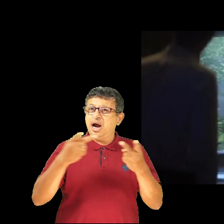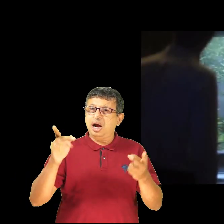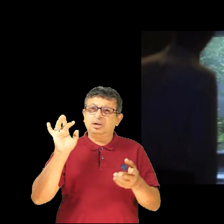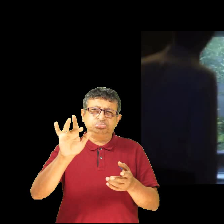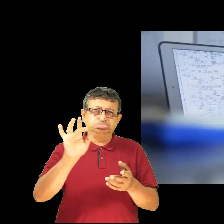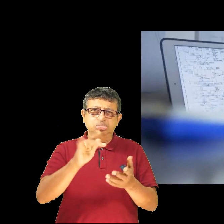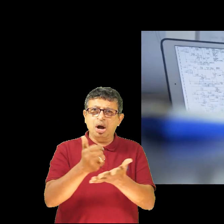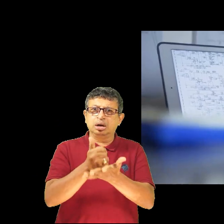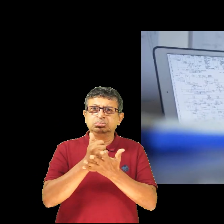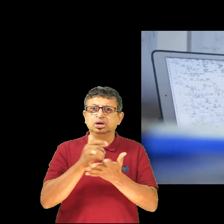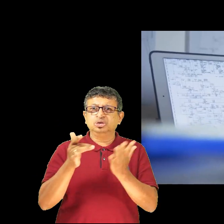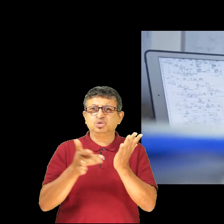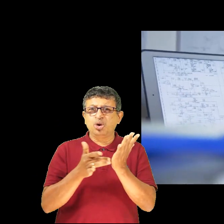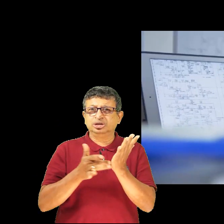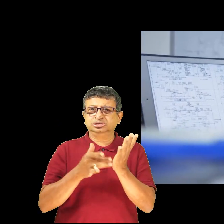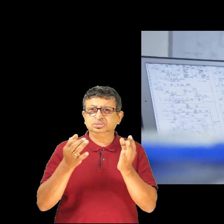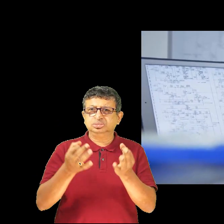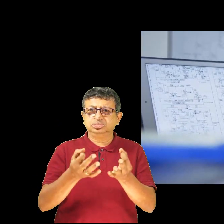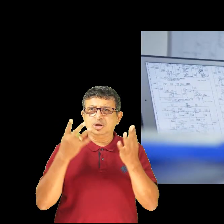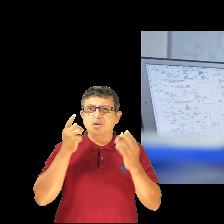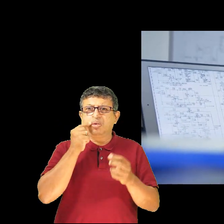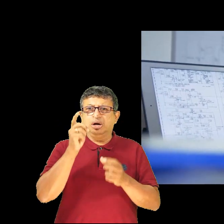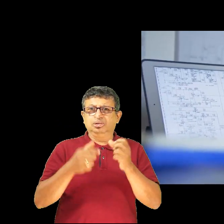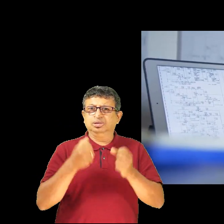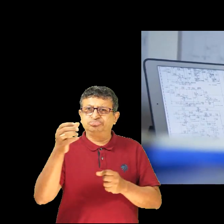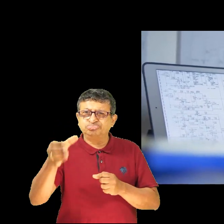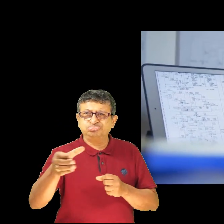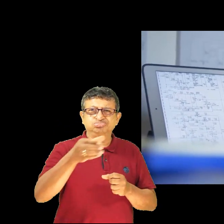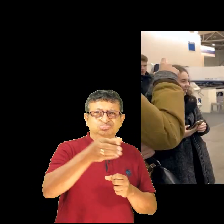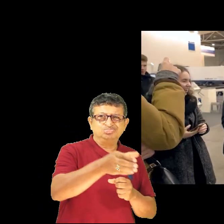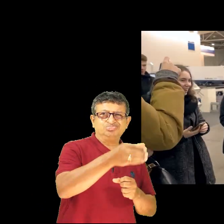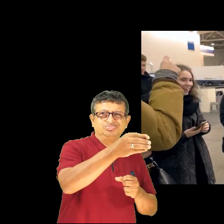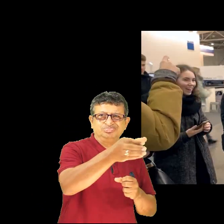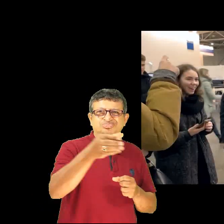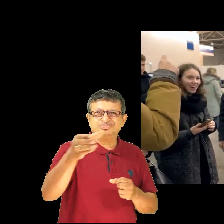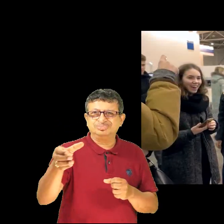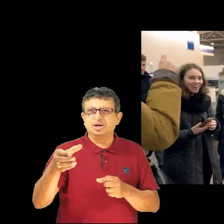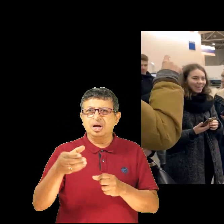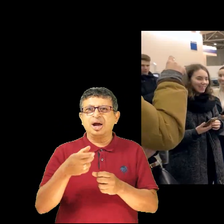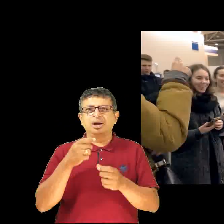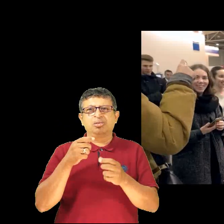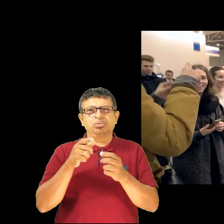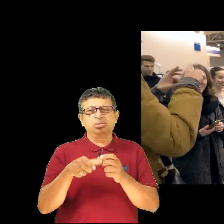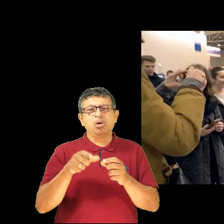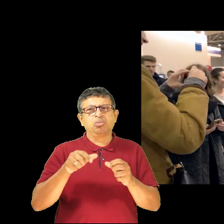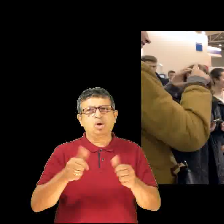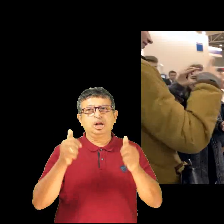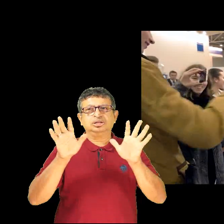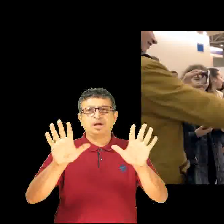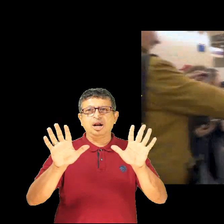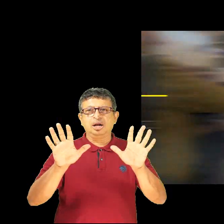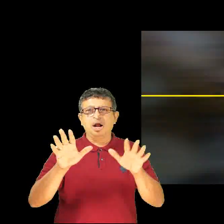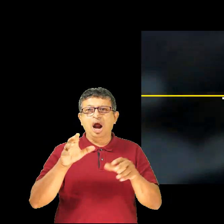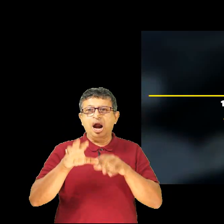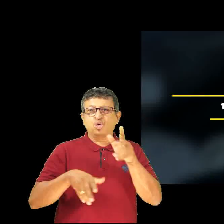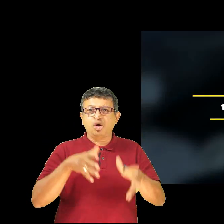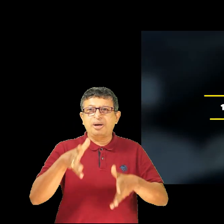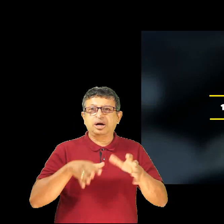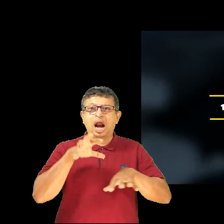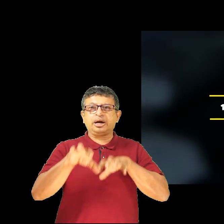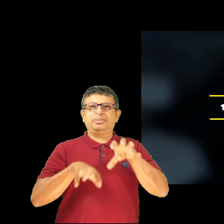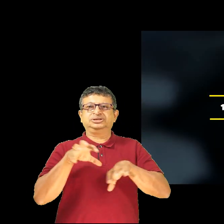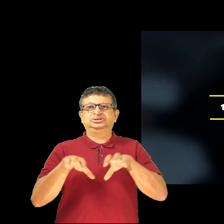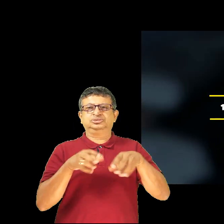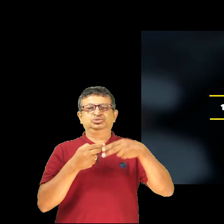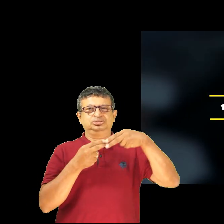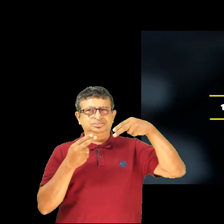of engineers come together trying to find ways to develop further robotic projects, but a lot of them are inspired by things in nature. On that